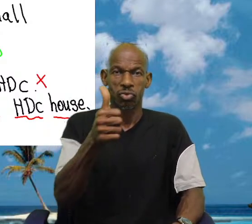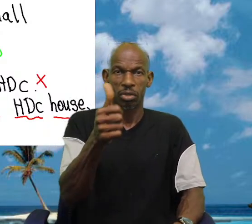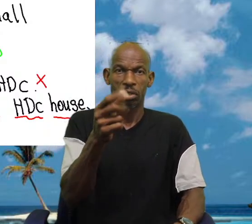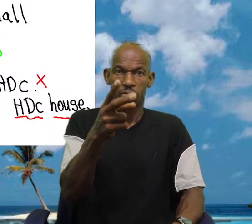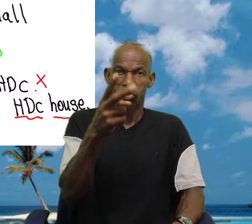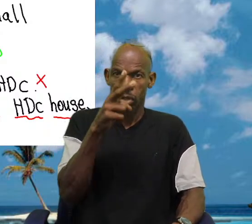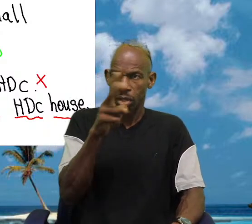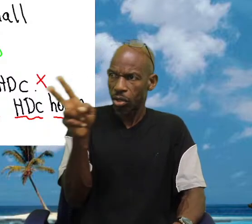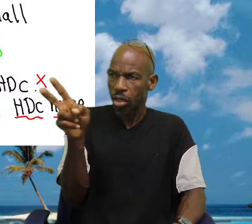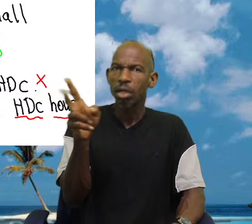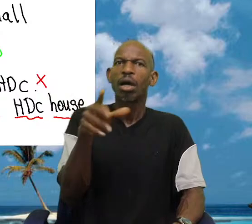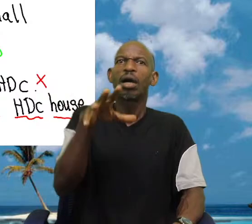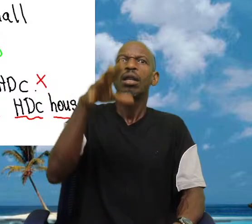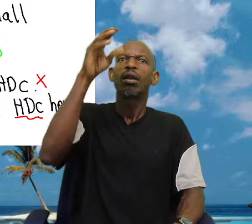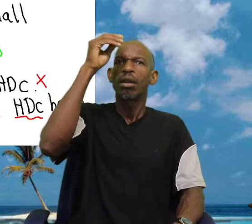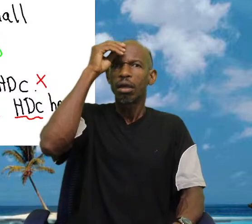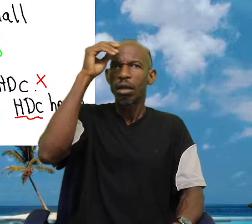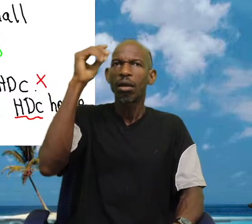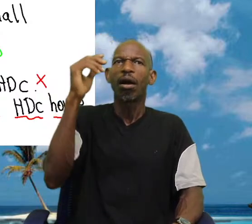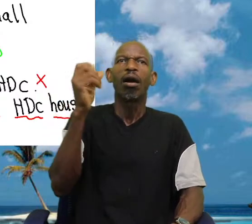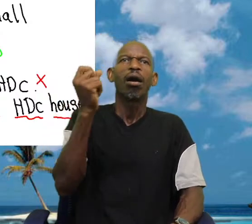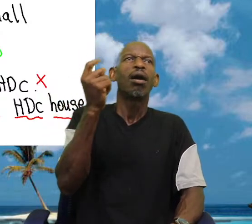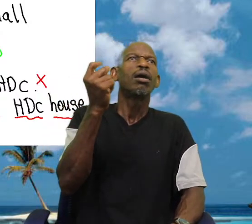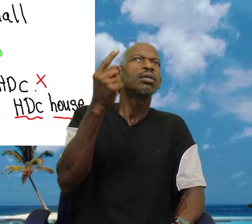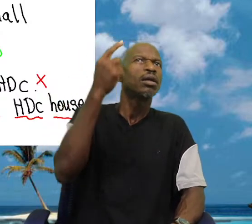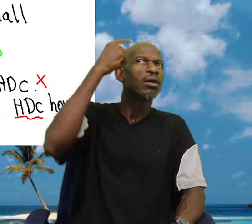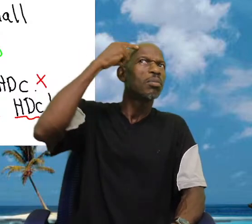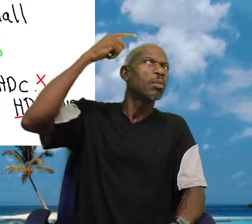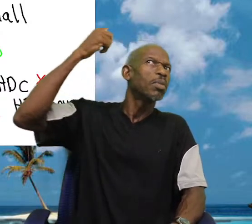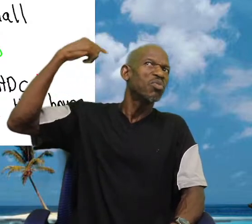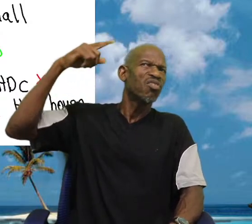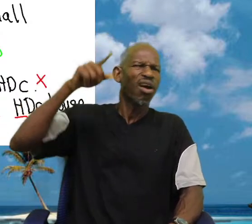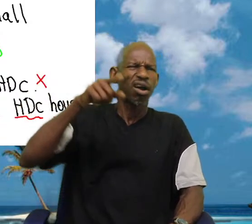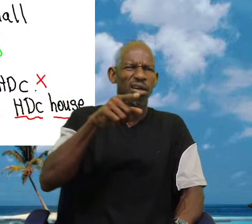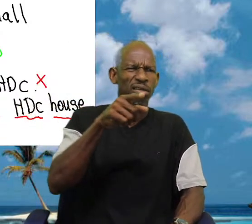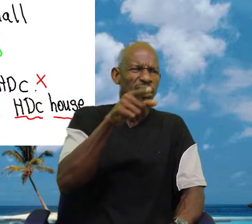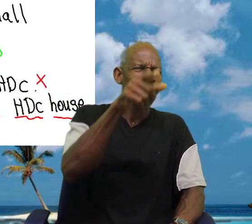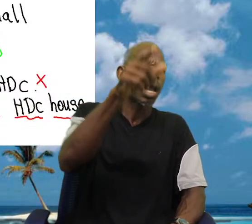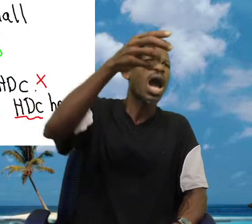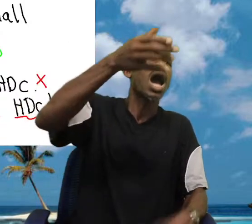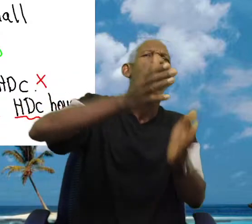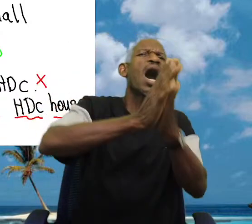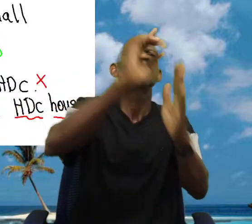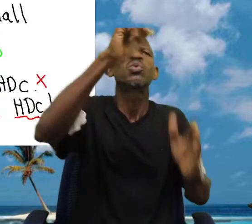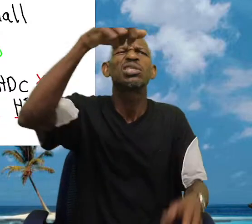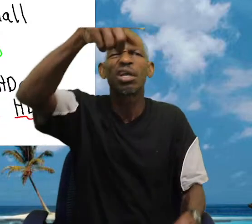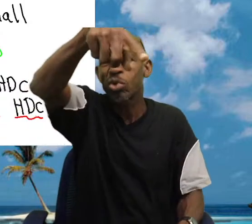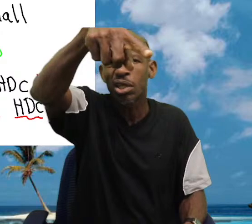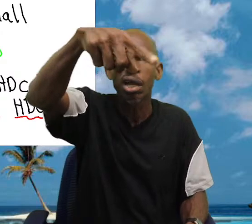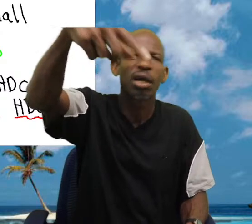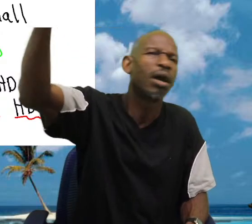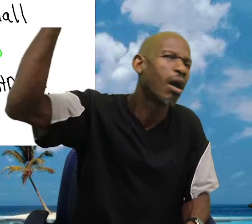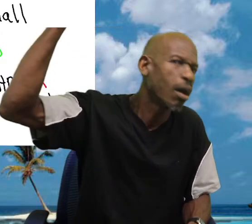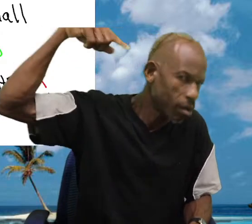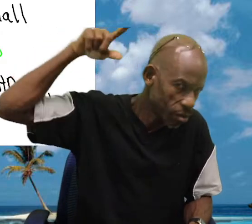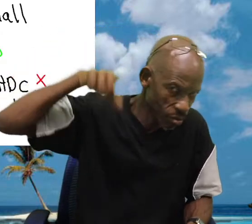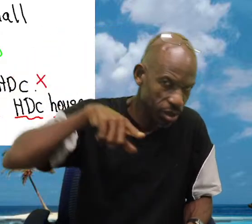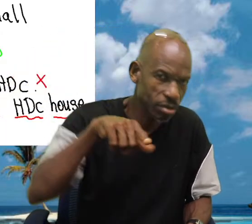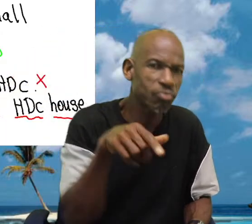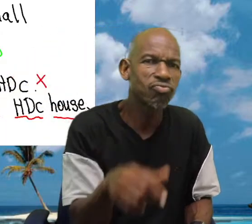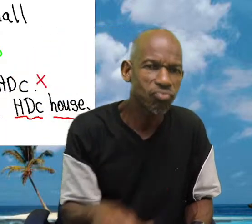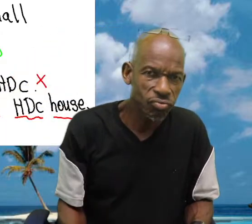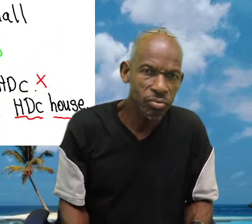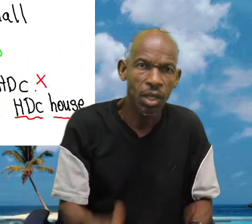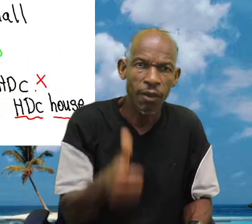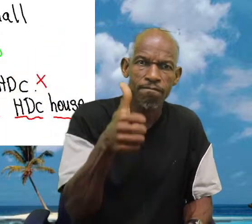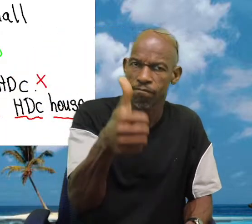the words. Go and find the words. Go and search on the internet. See if you can find a sentence with it